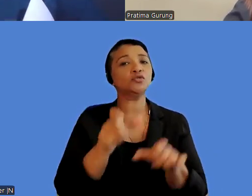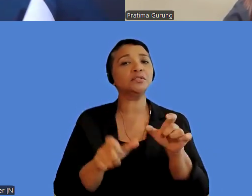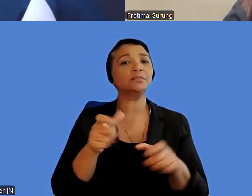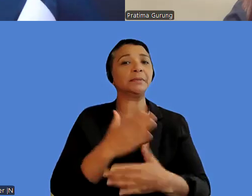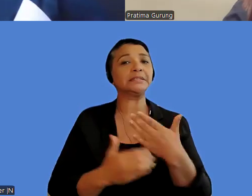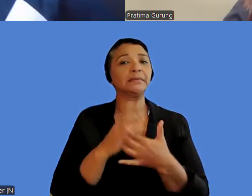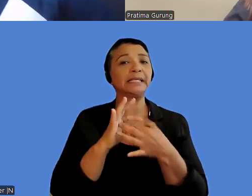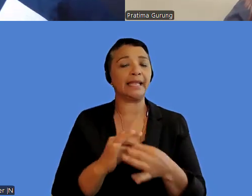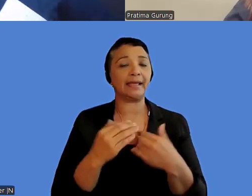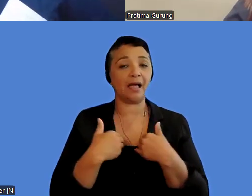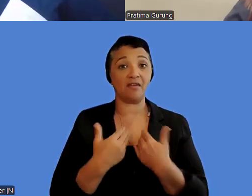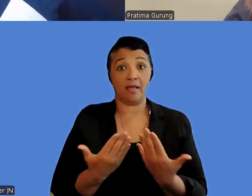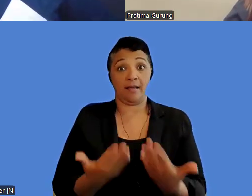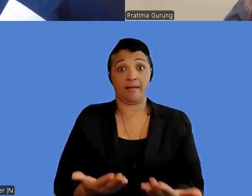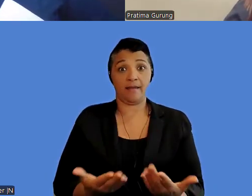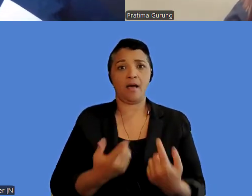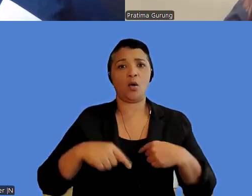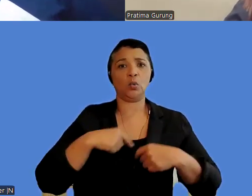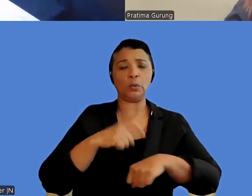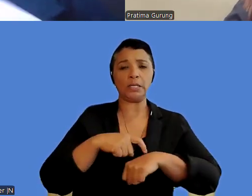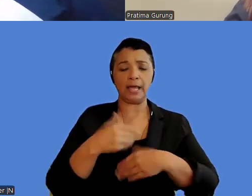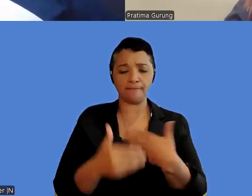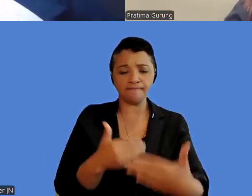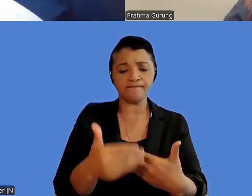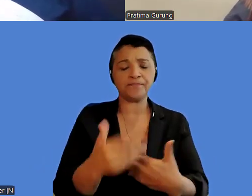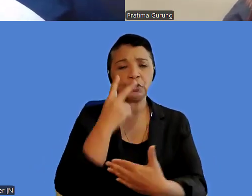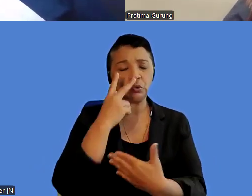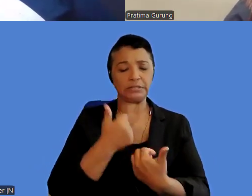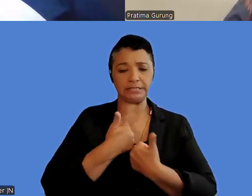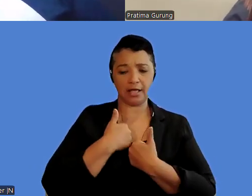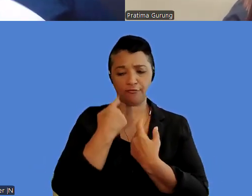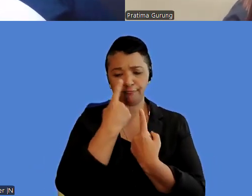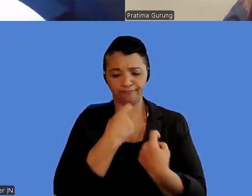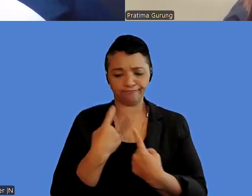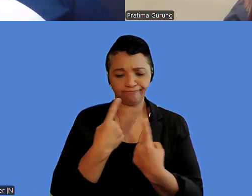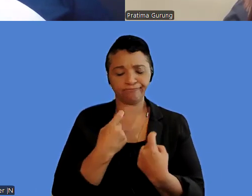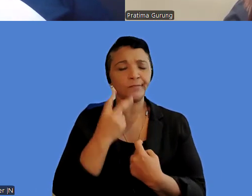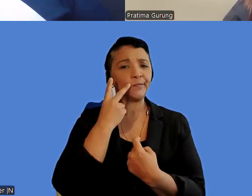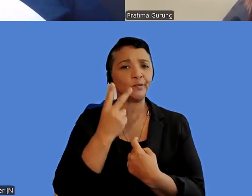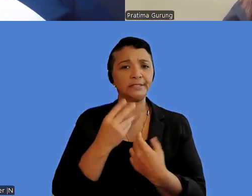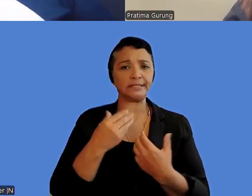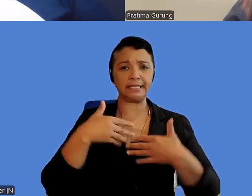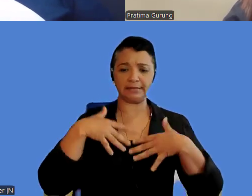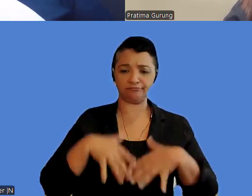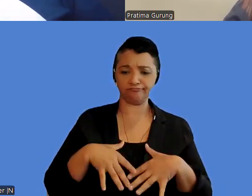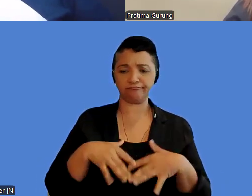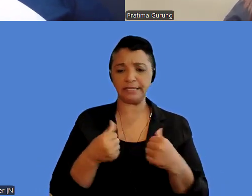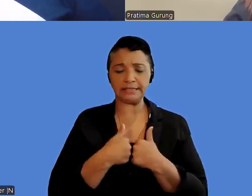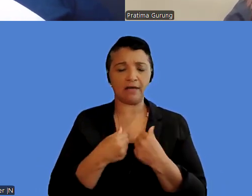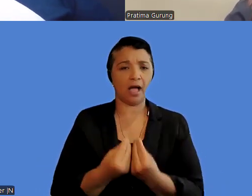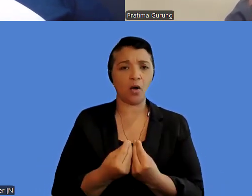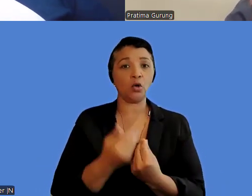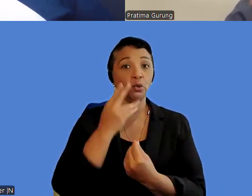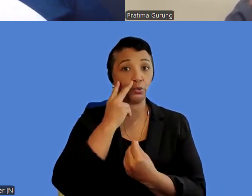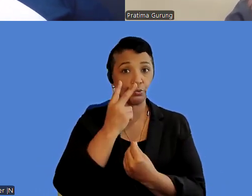And we are in a phase that we critically reflect ourselves, critically internalize ourselves, that how do we bring the